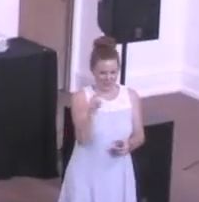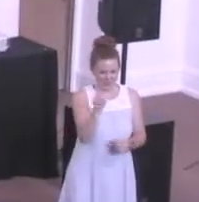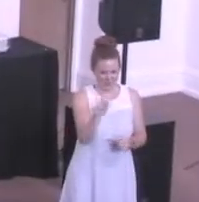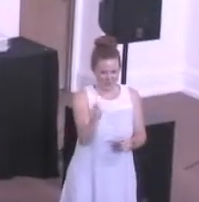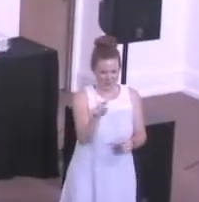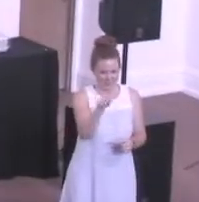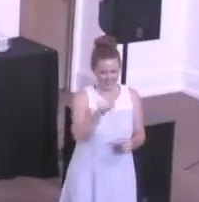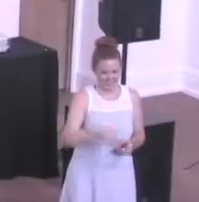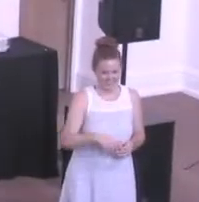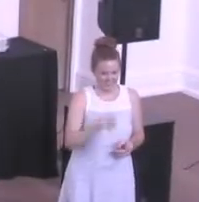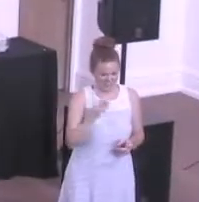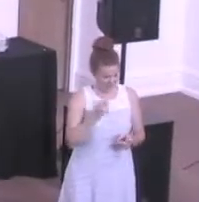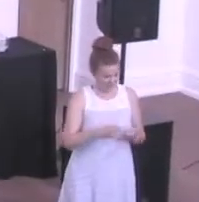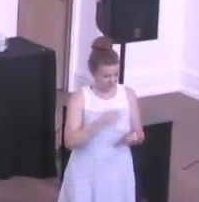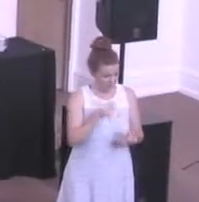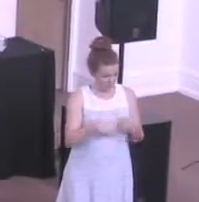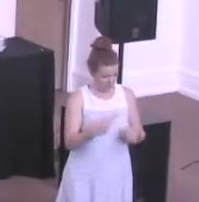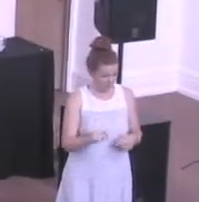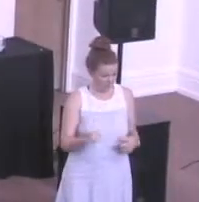Sometimes we got to go, amen?